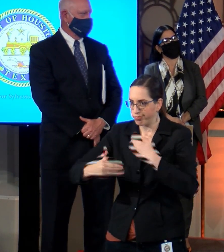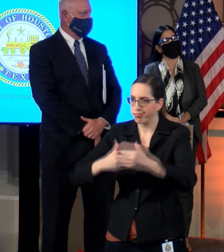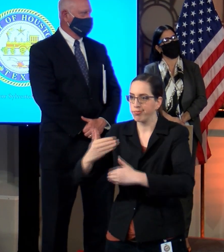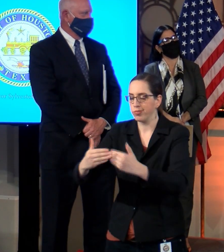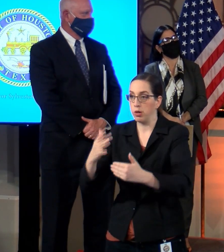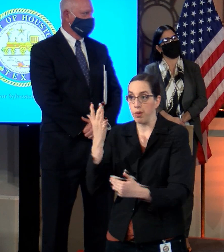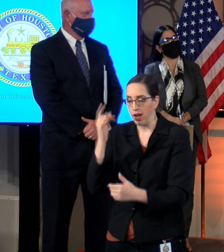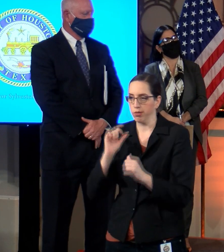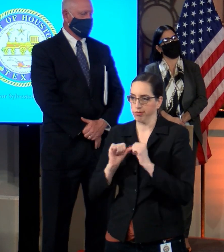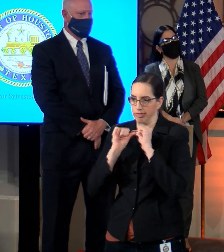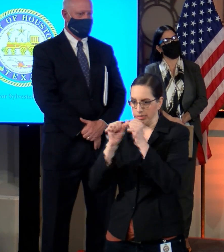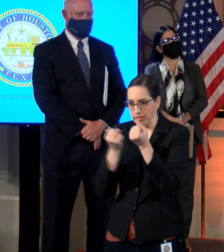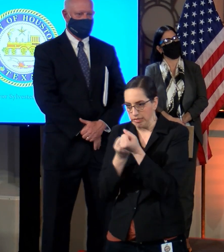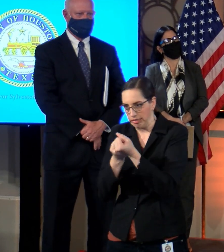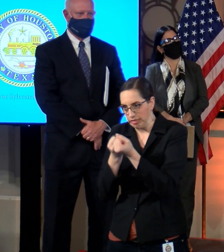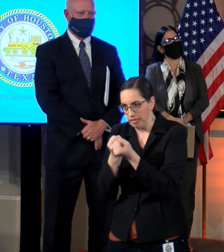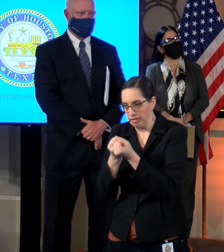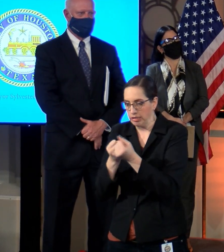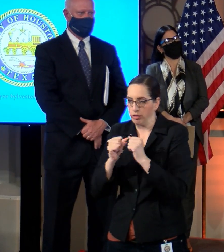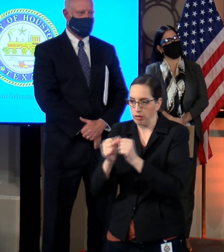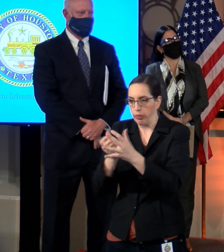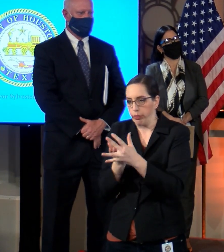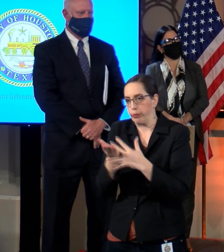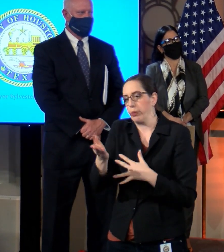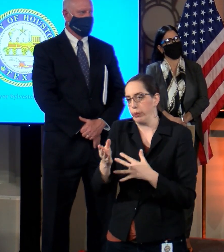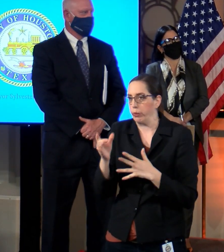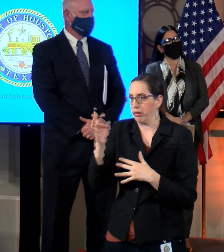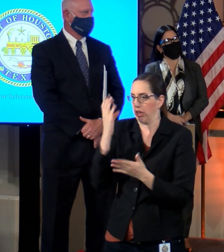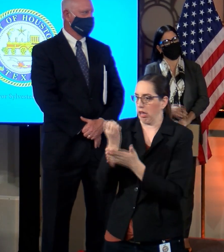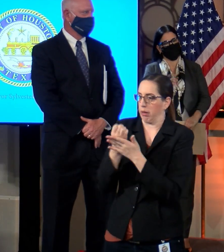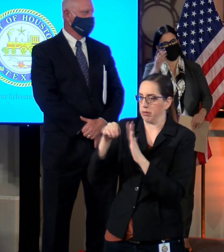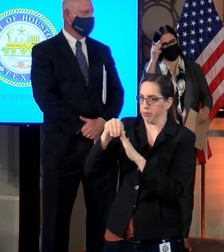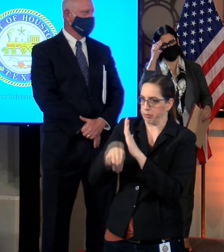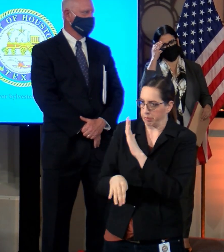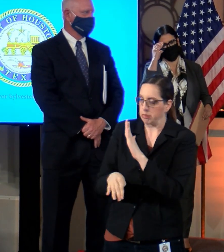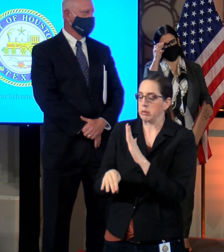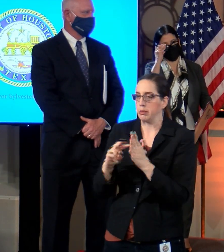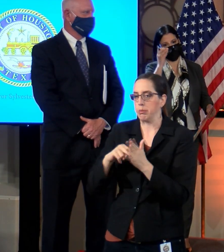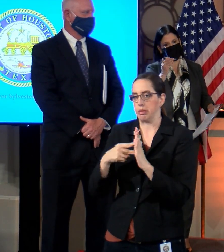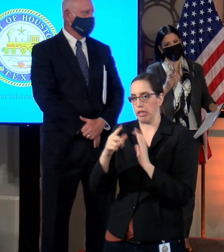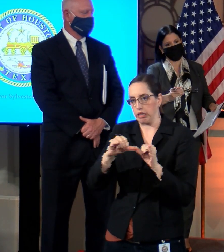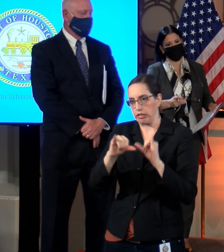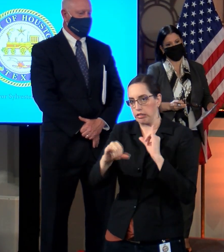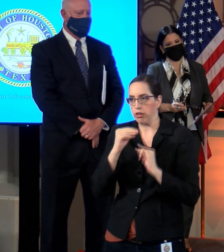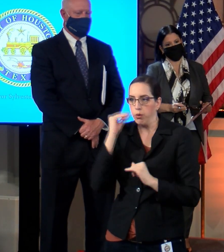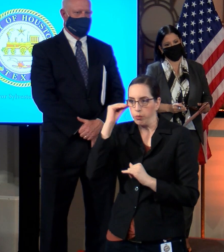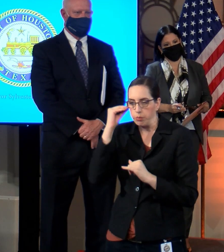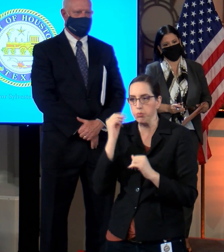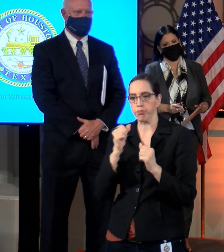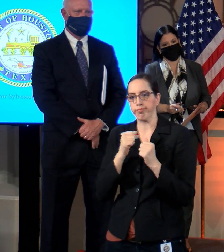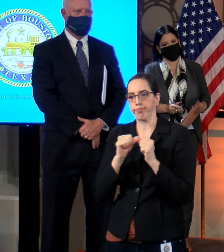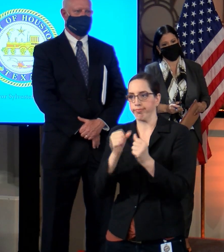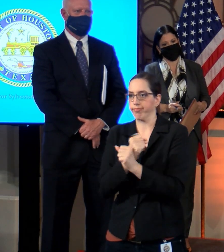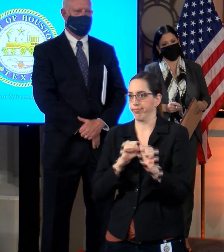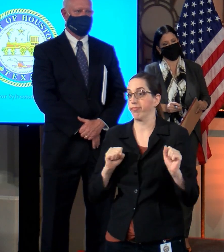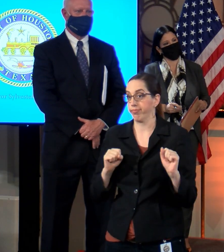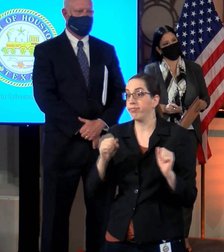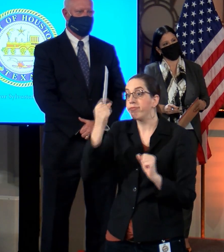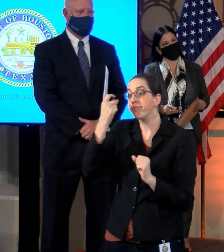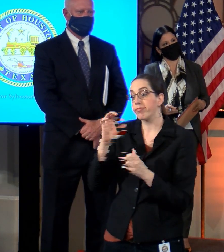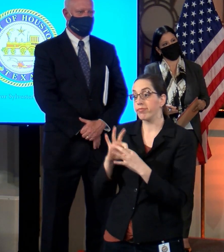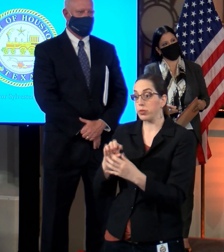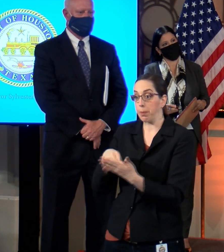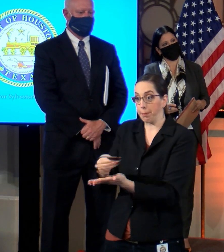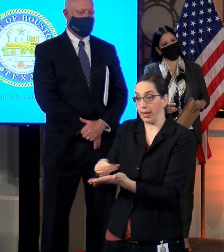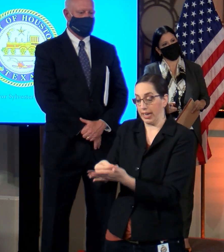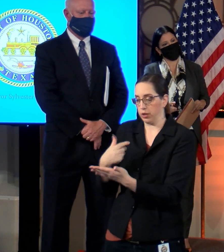help Houstonians weather the upcoming economic crisis and make sure that they can remain safely in their homes. As it relates to these funds,